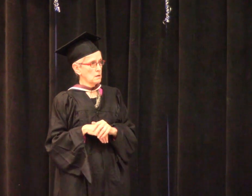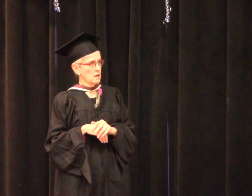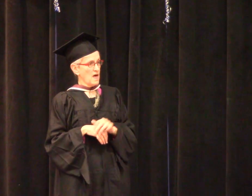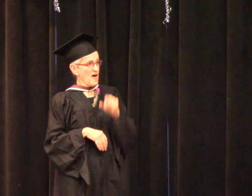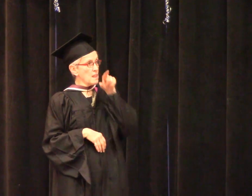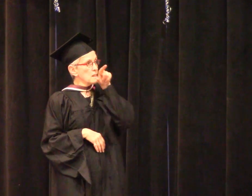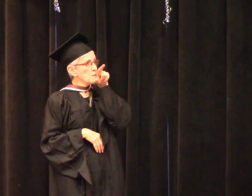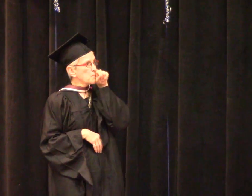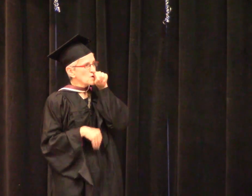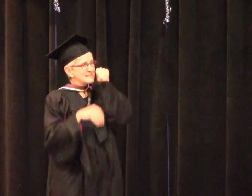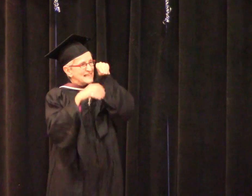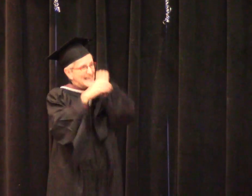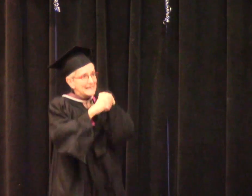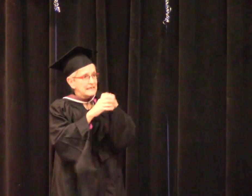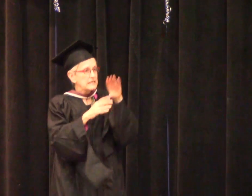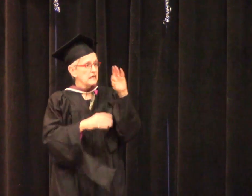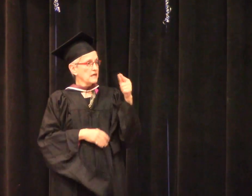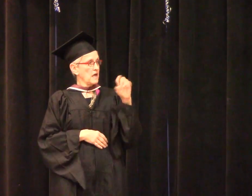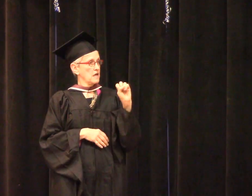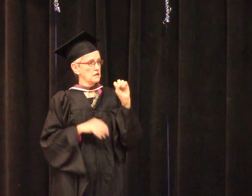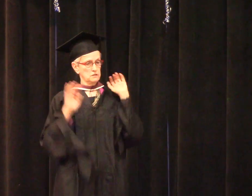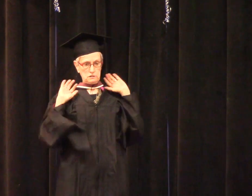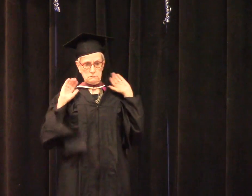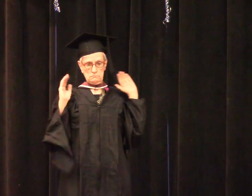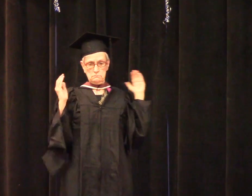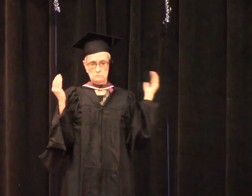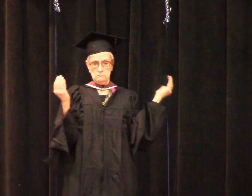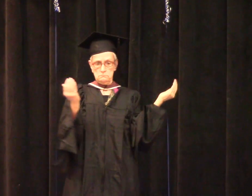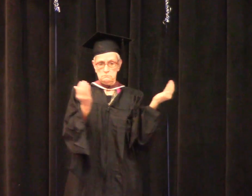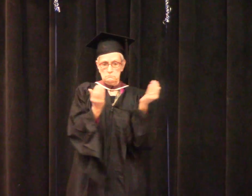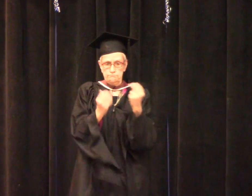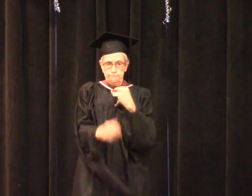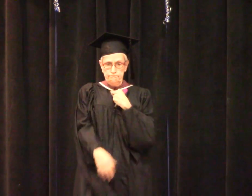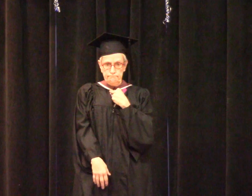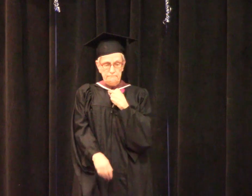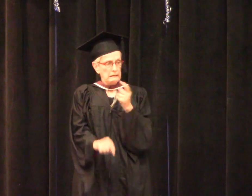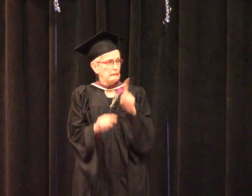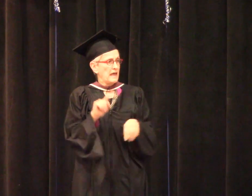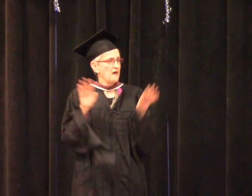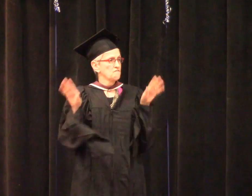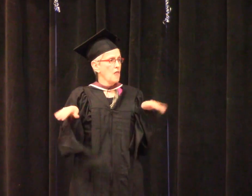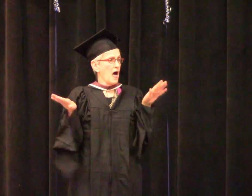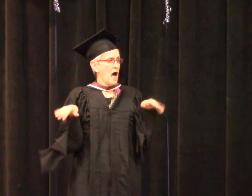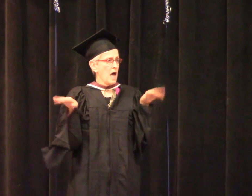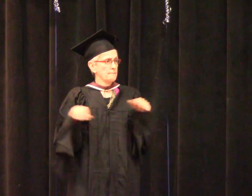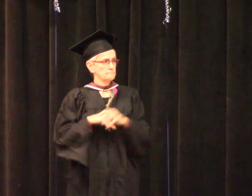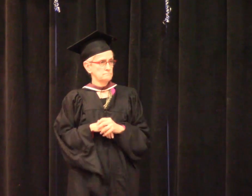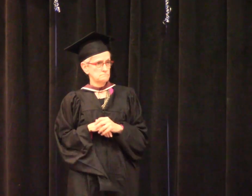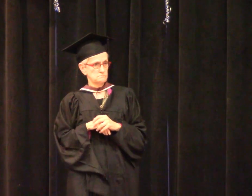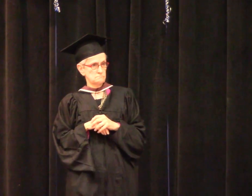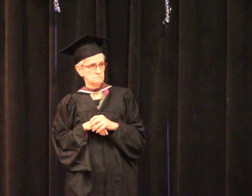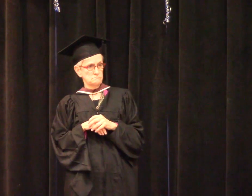bird. And this poor bird was in a cage. It was stuck. It could not